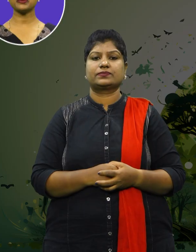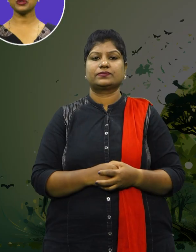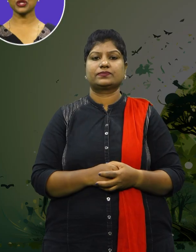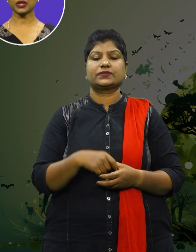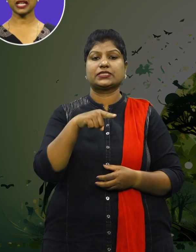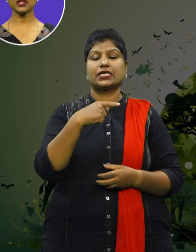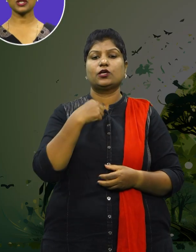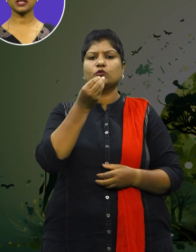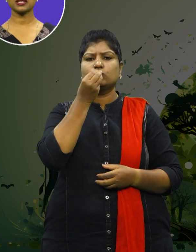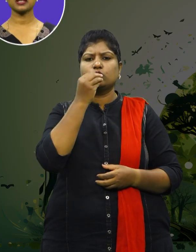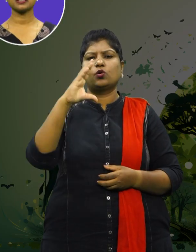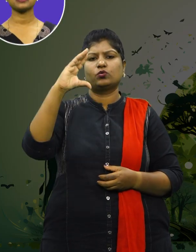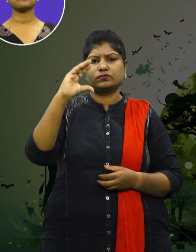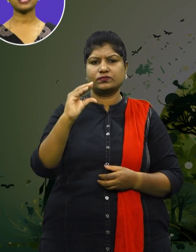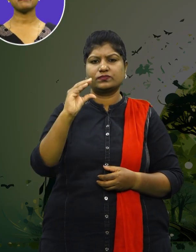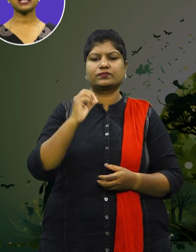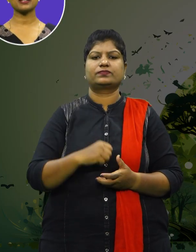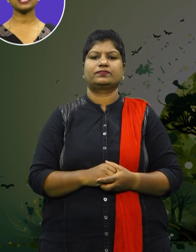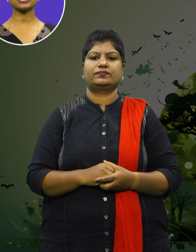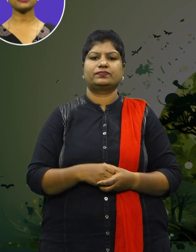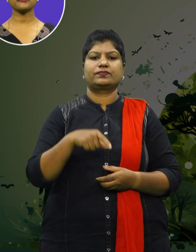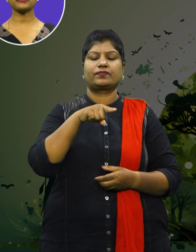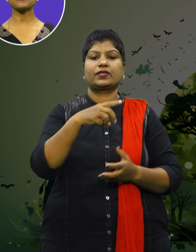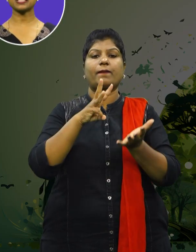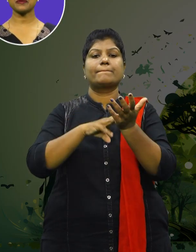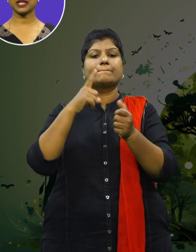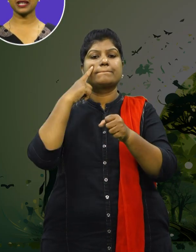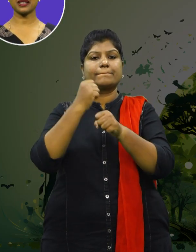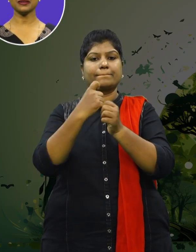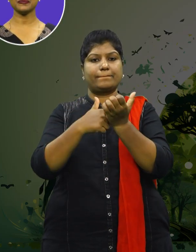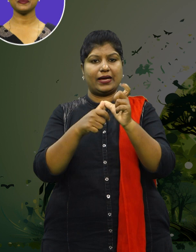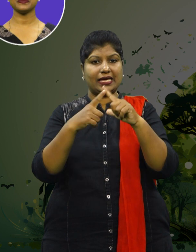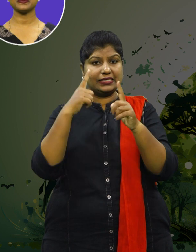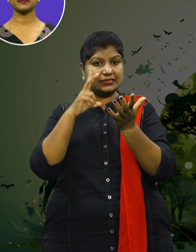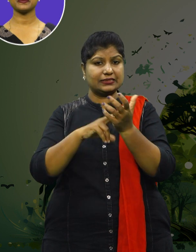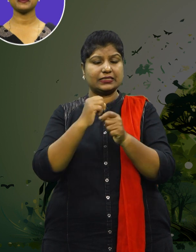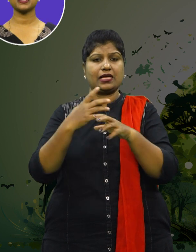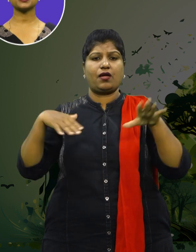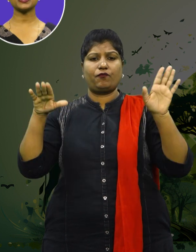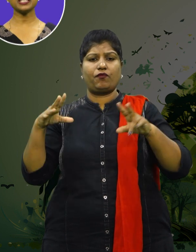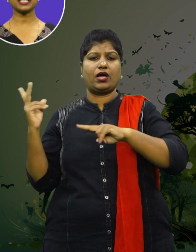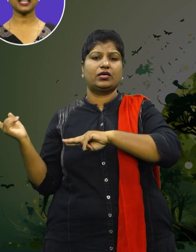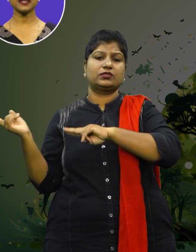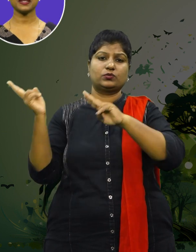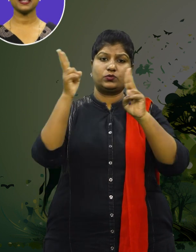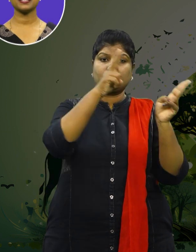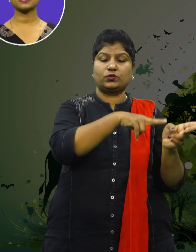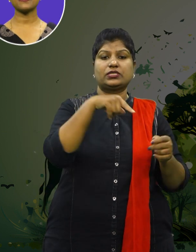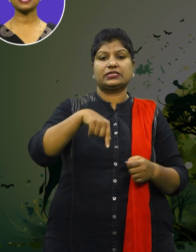and food shortage by migrating from Siberia to